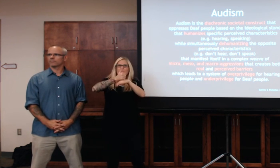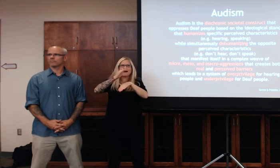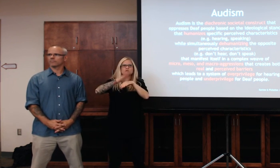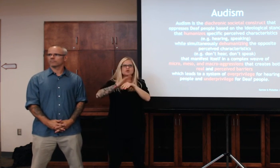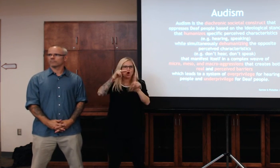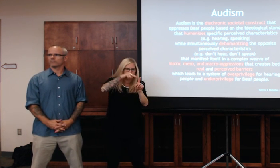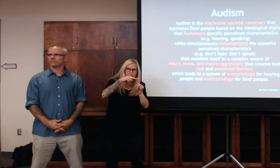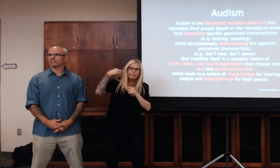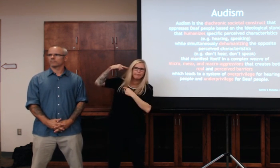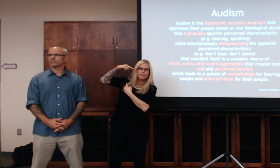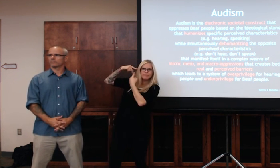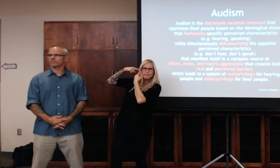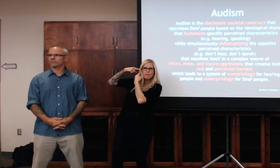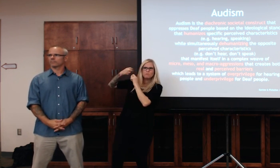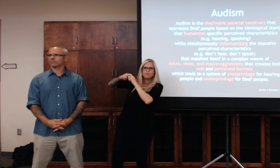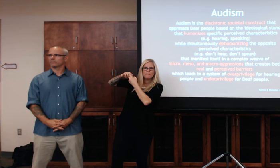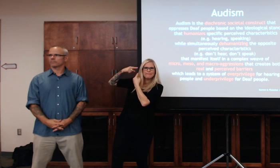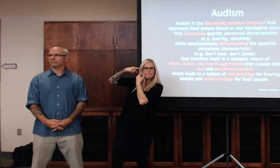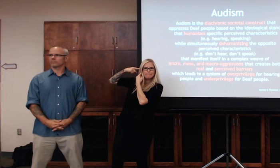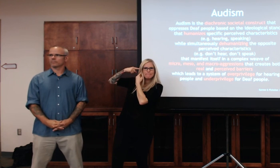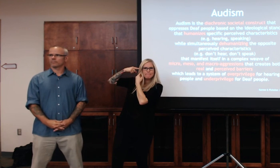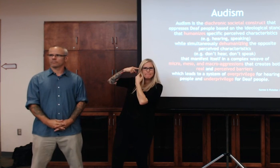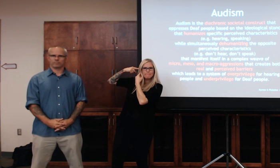They're basing it only on the problem with the ear.